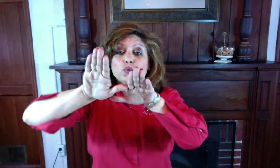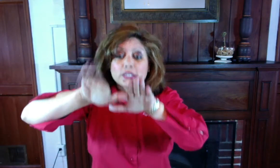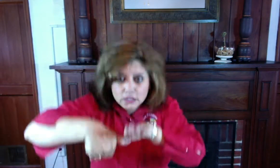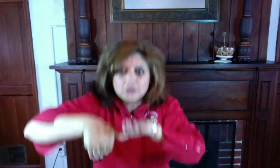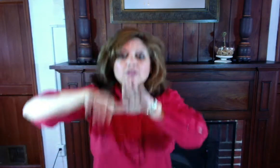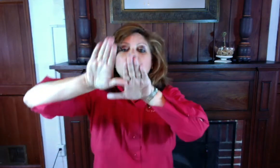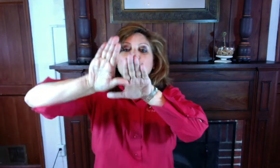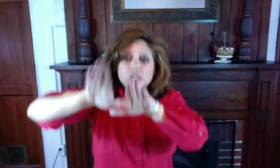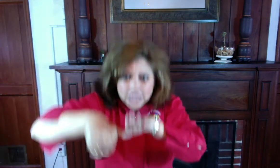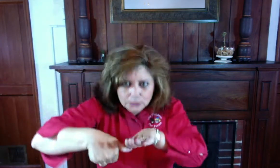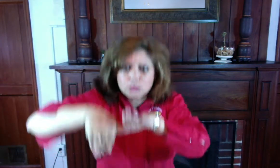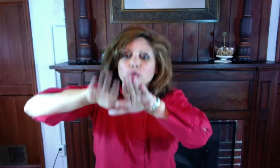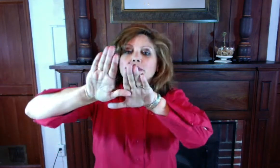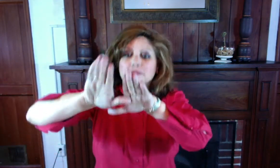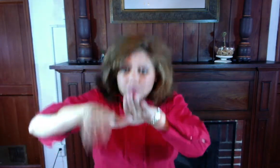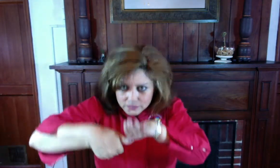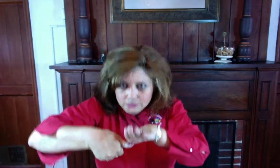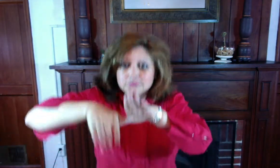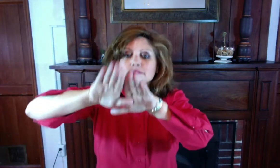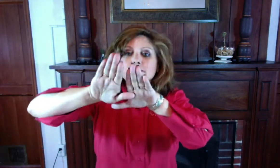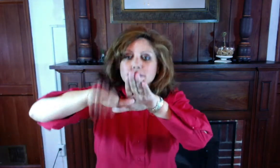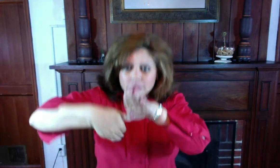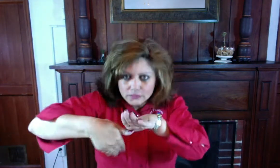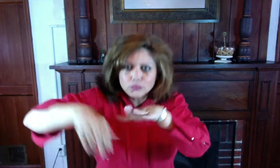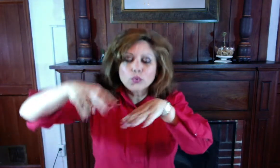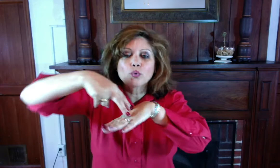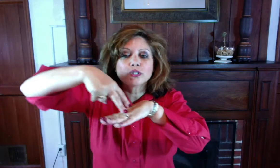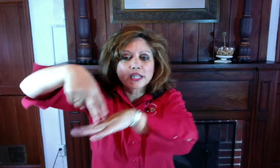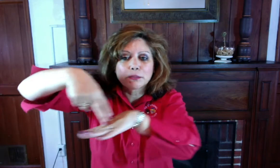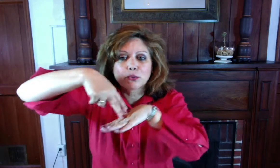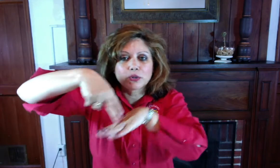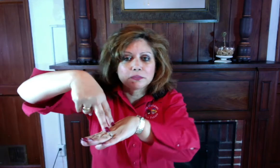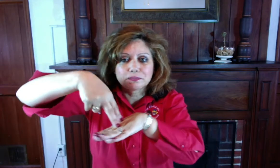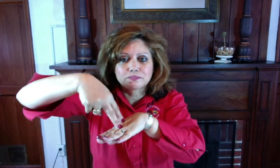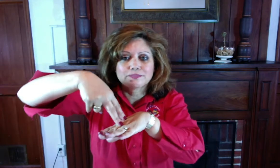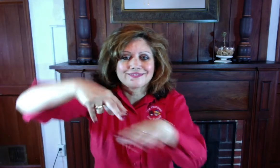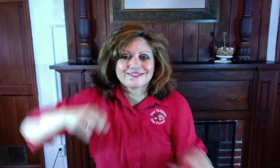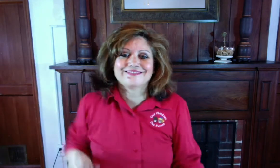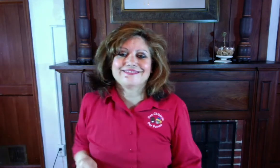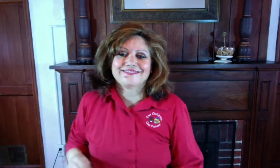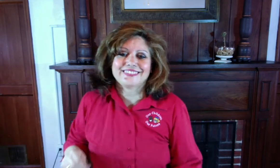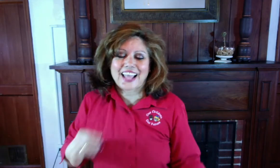this for skateboard. Or skateboard.